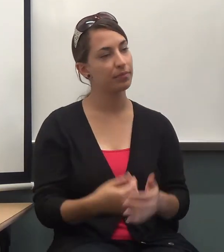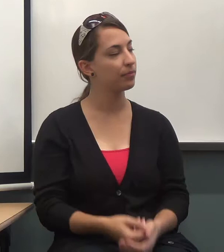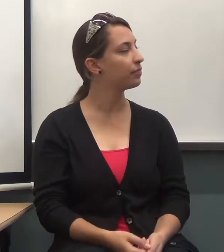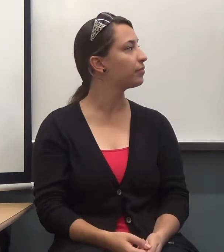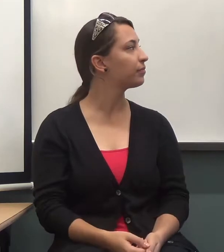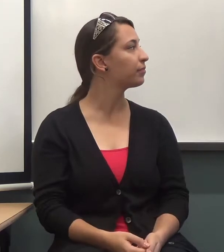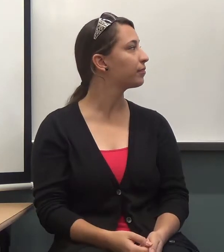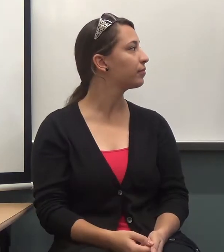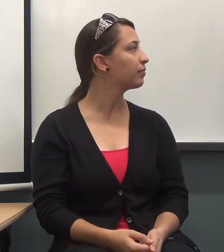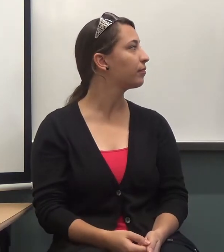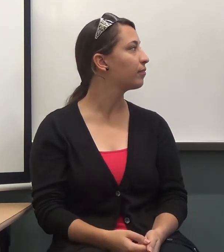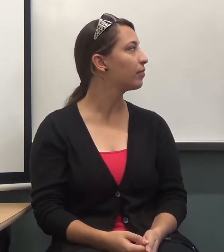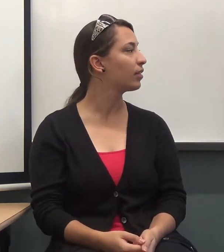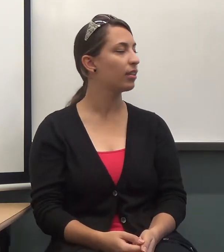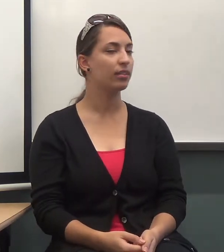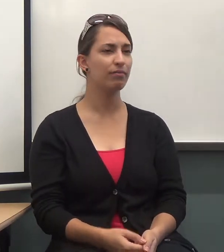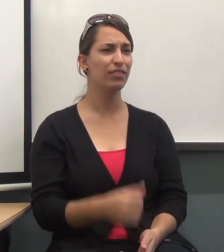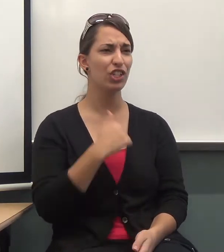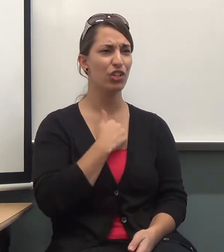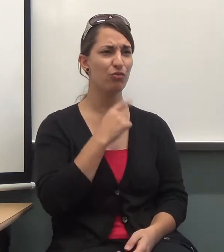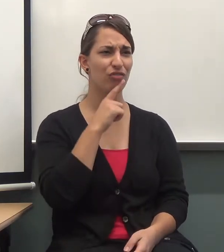Meanings connect. Sorry, that's really badly written.